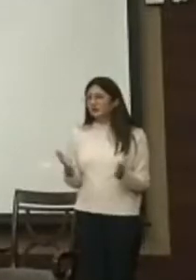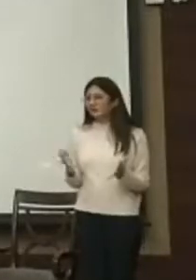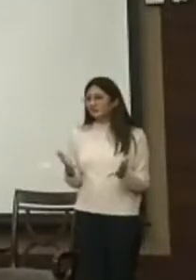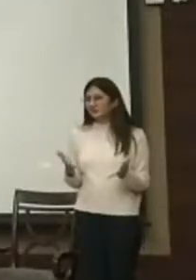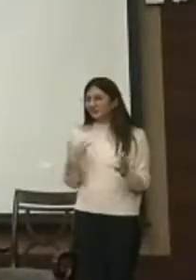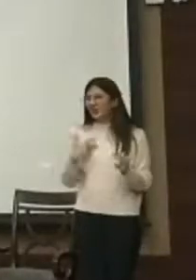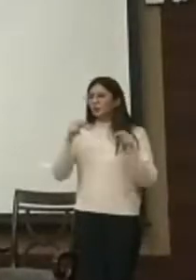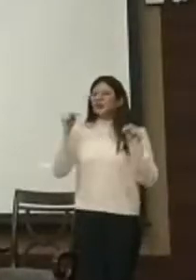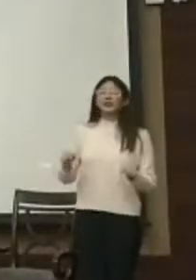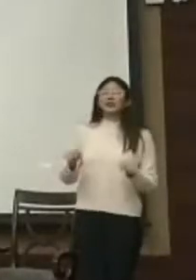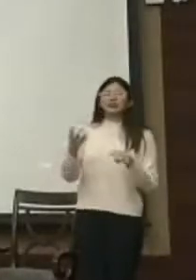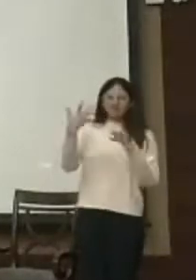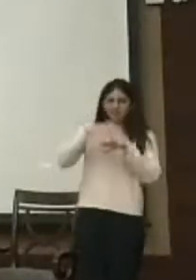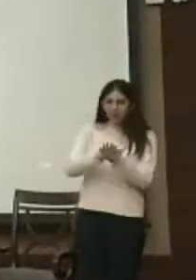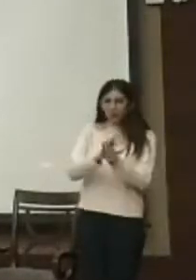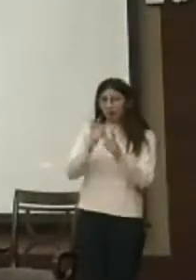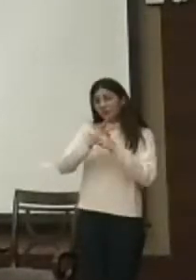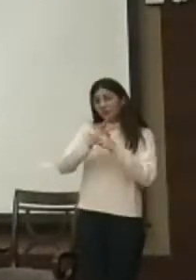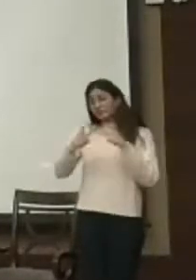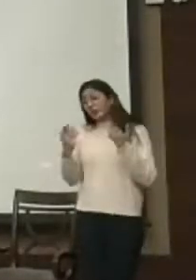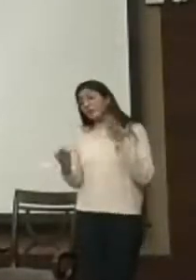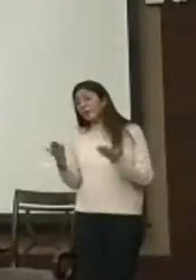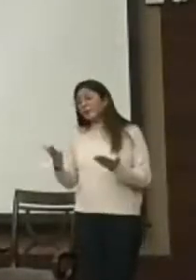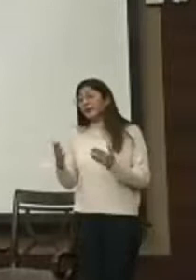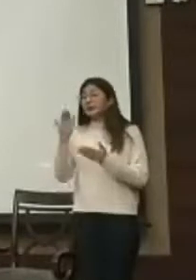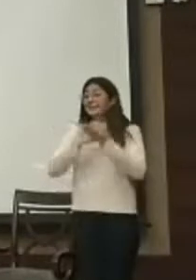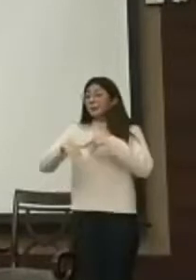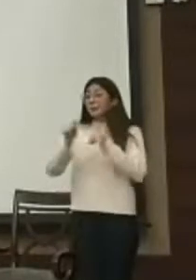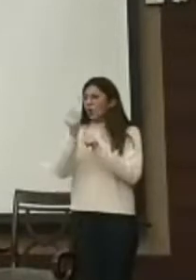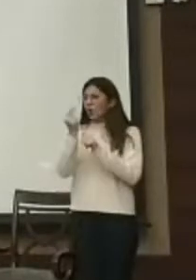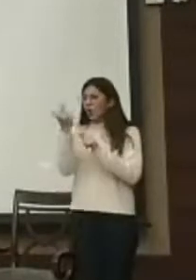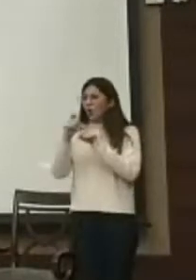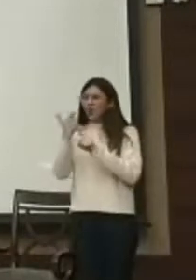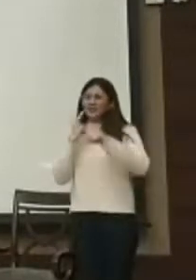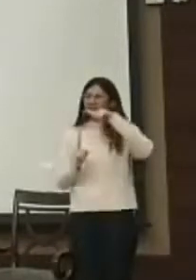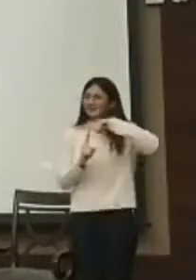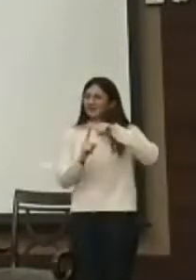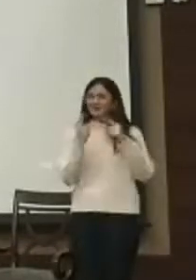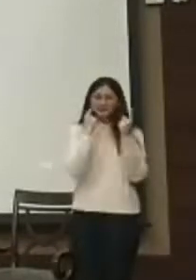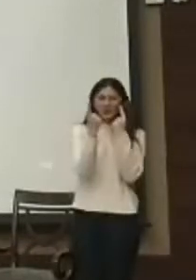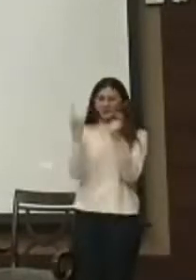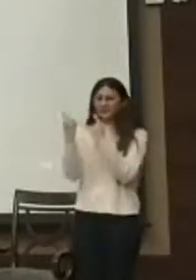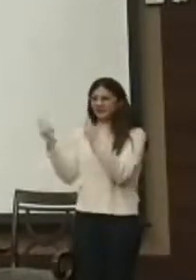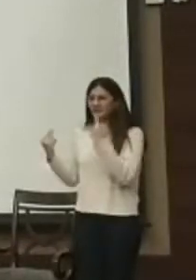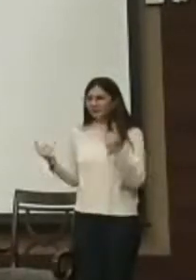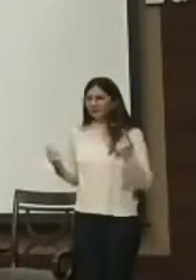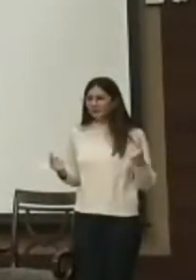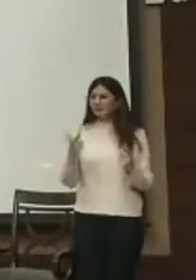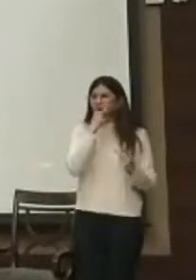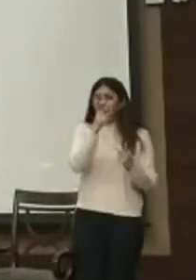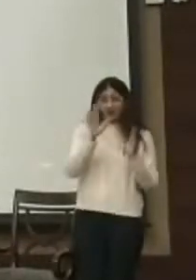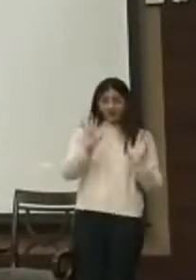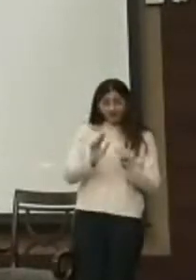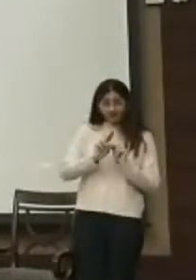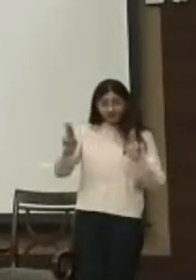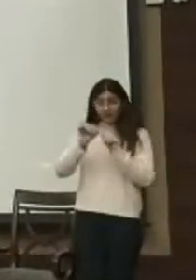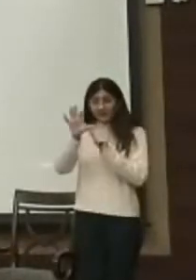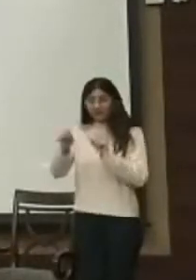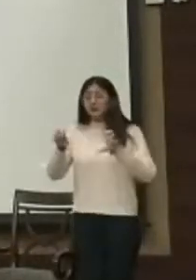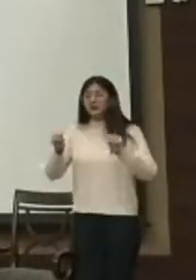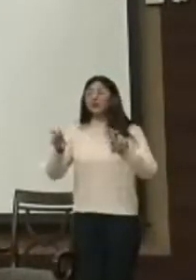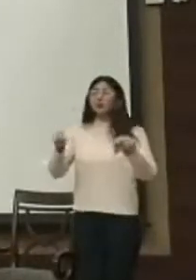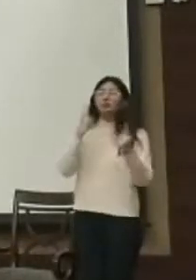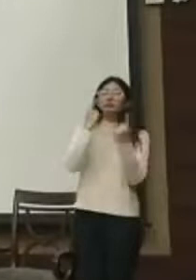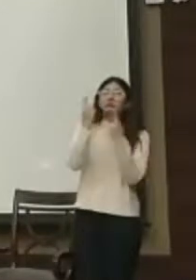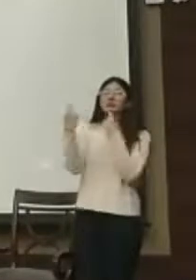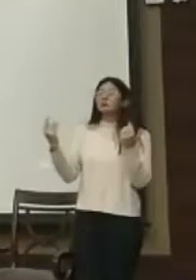be assessed is by conducting disability audits to find out the scope of such requirements, which was especially directed by